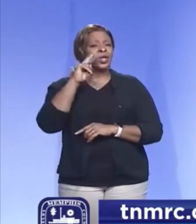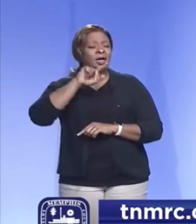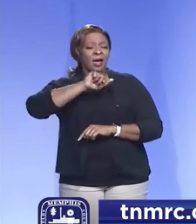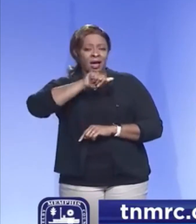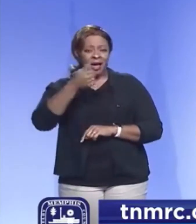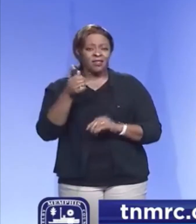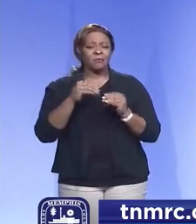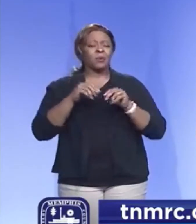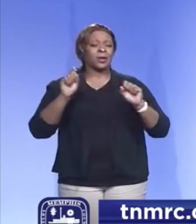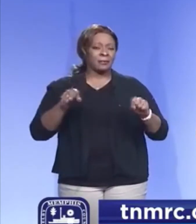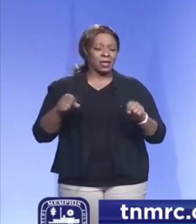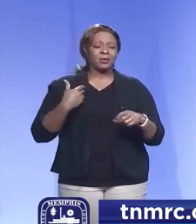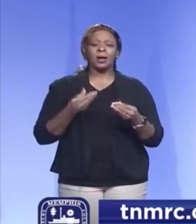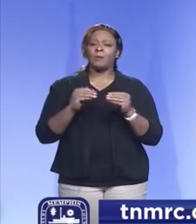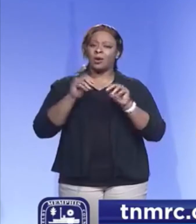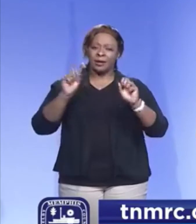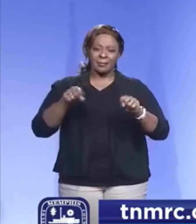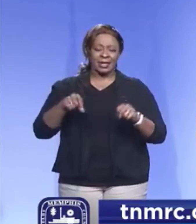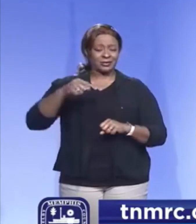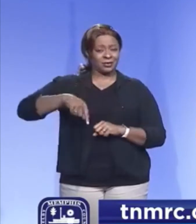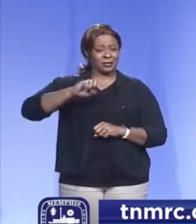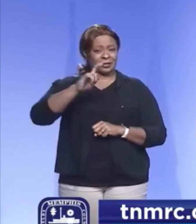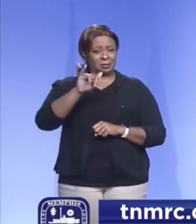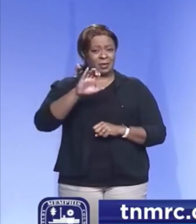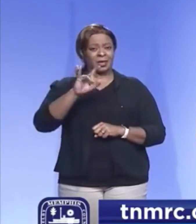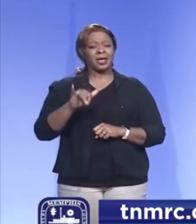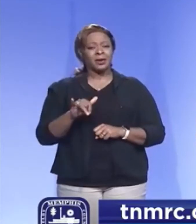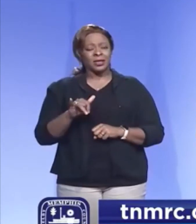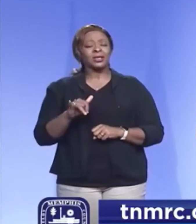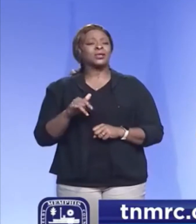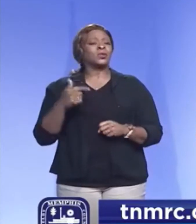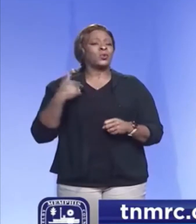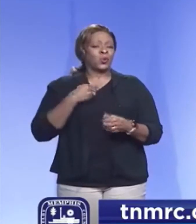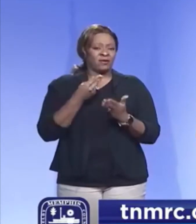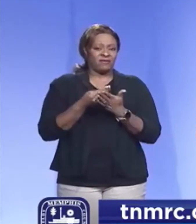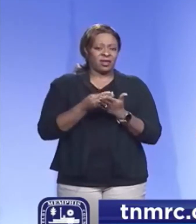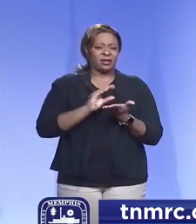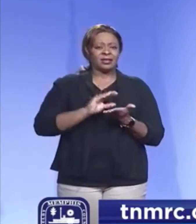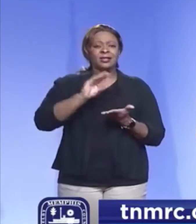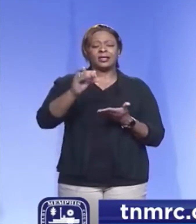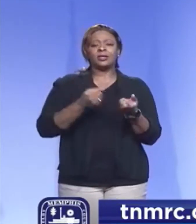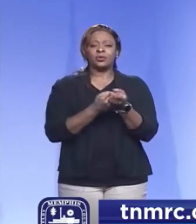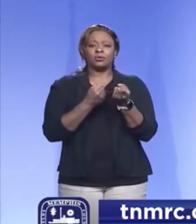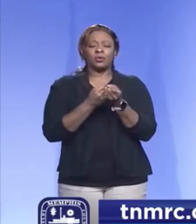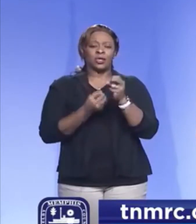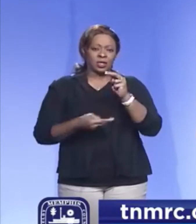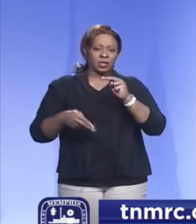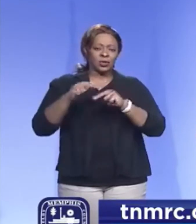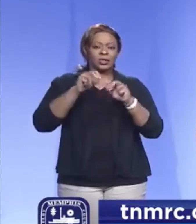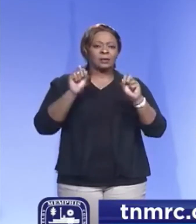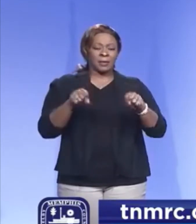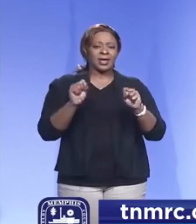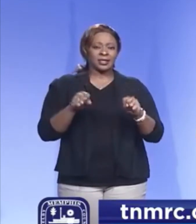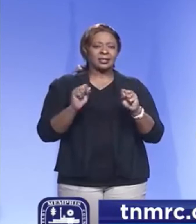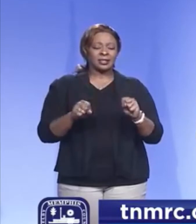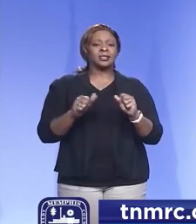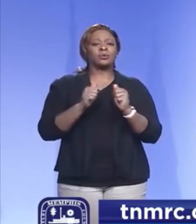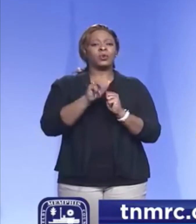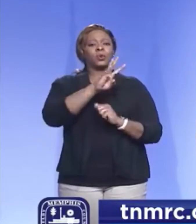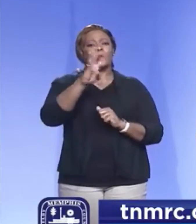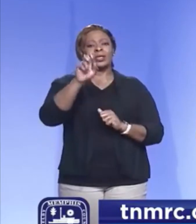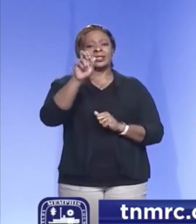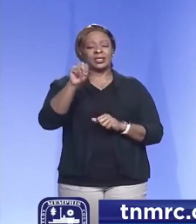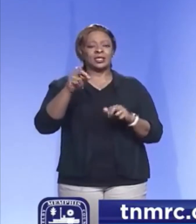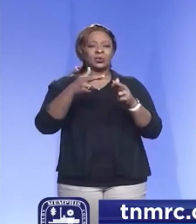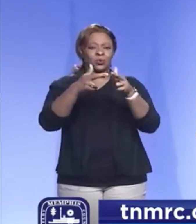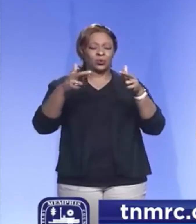sufficient morgue capacity within Shelby County and have actually funded and supported increased capacity with the West Tennessee